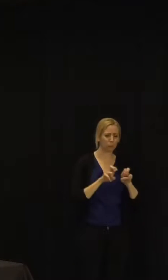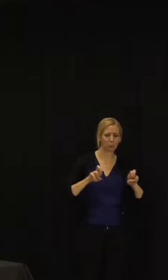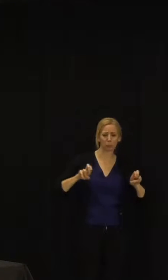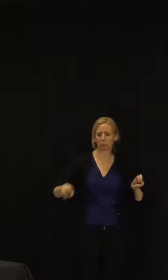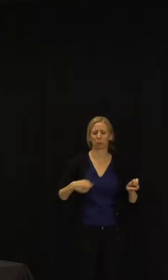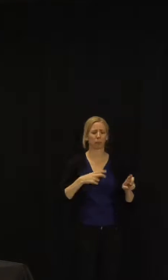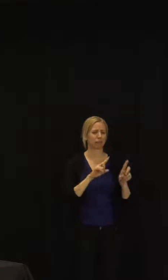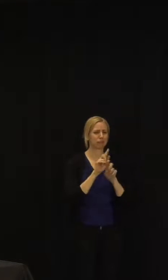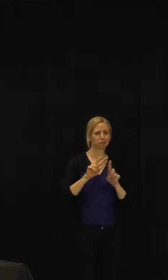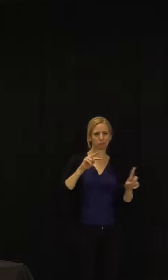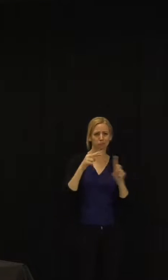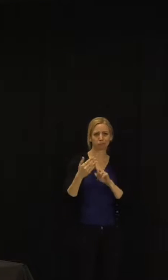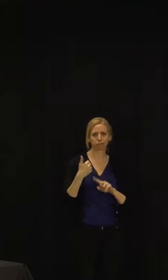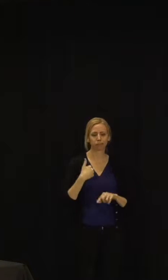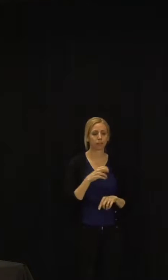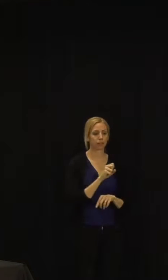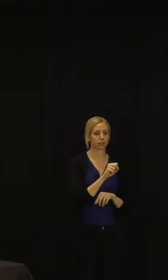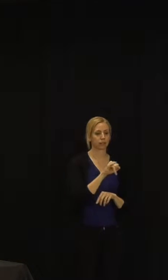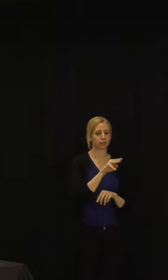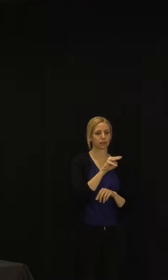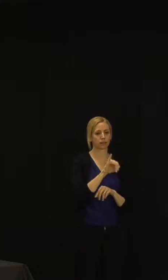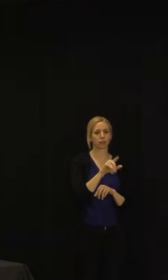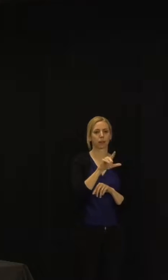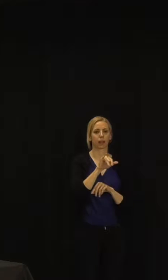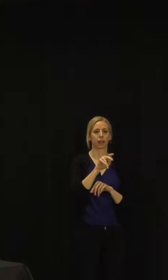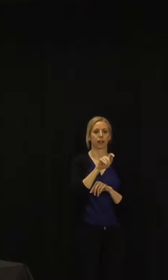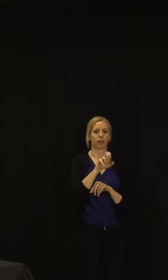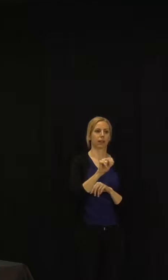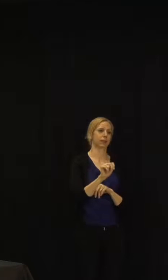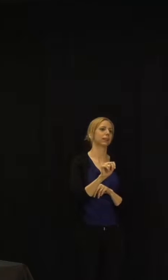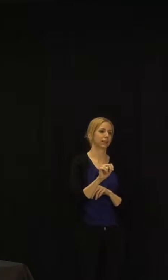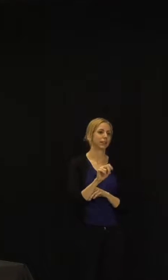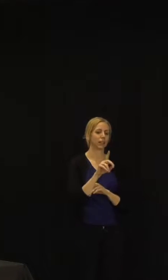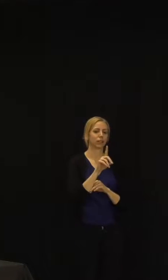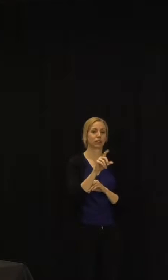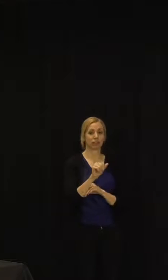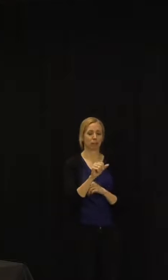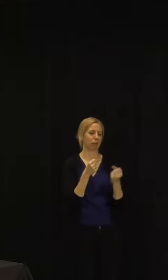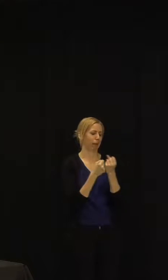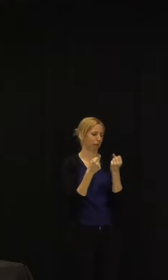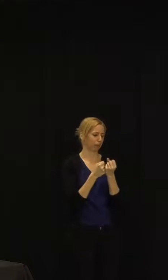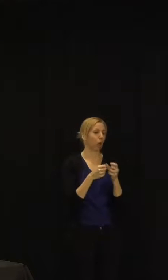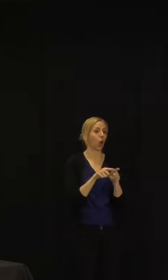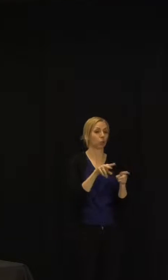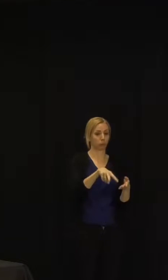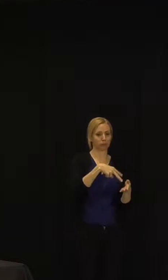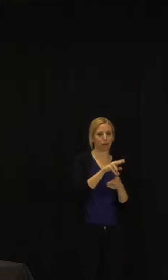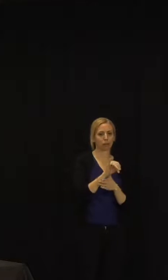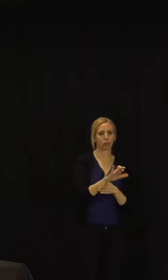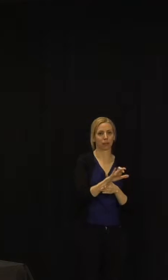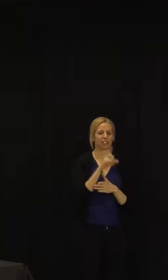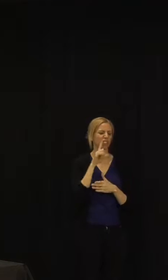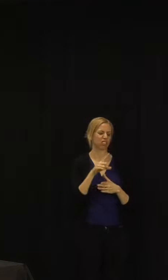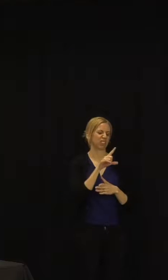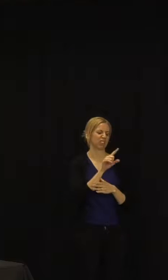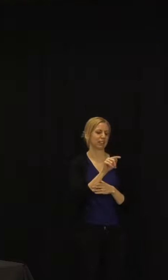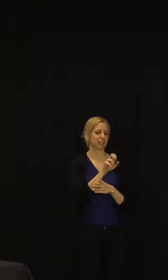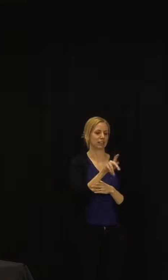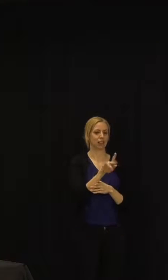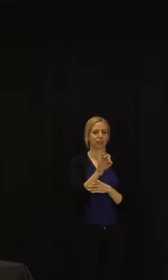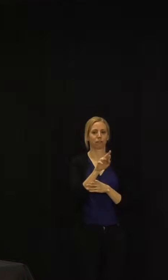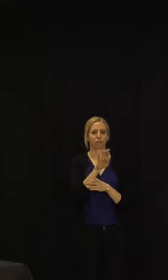unique perspectives. We have Simi Linton, disability arts advocate, and also Dance NYC Disability Task Force member,